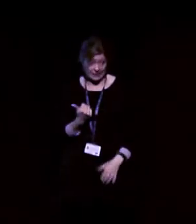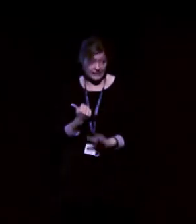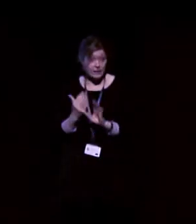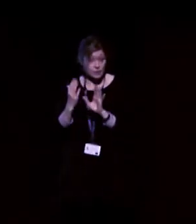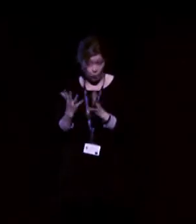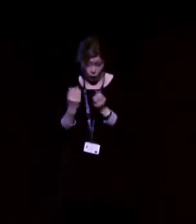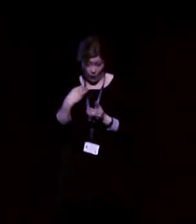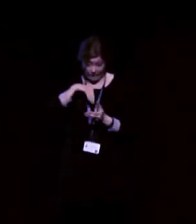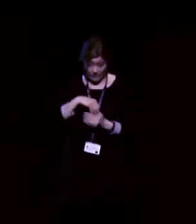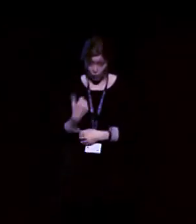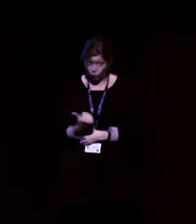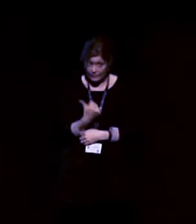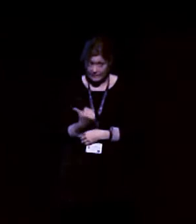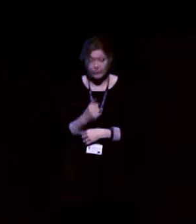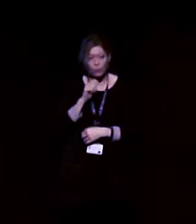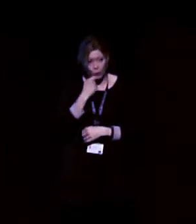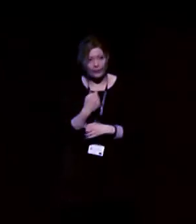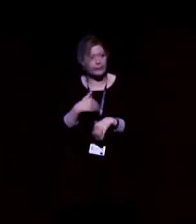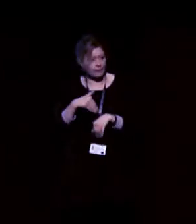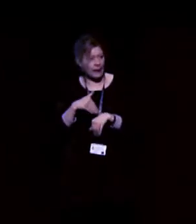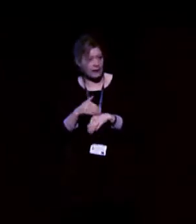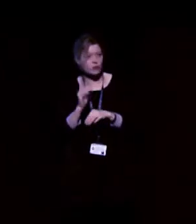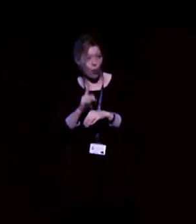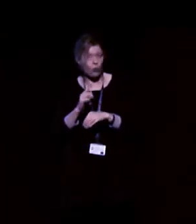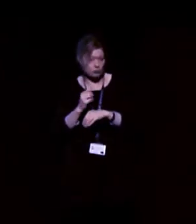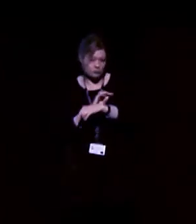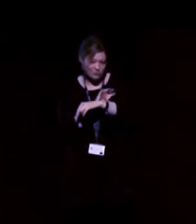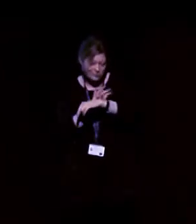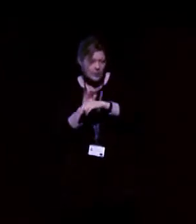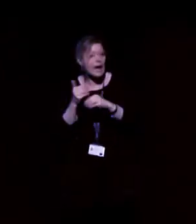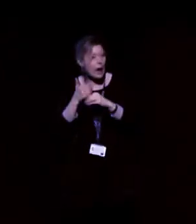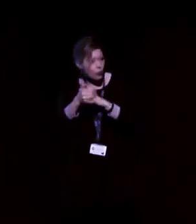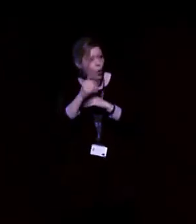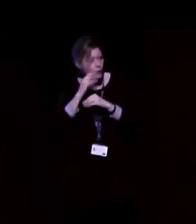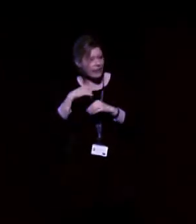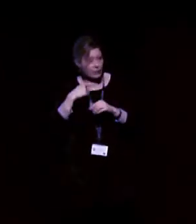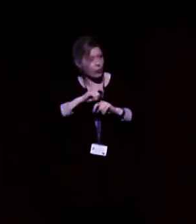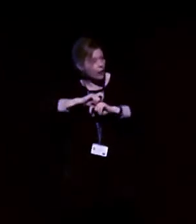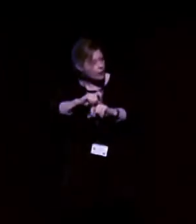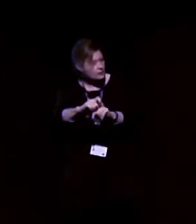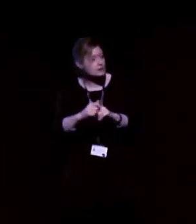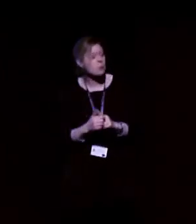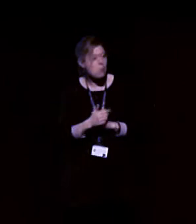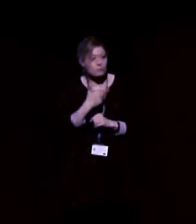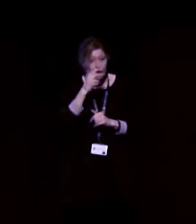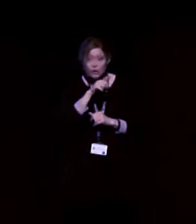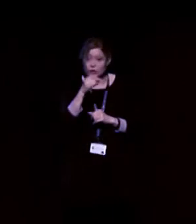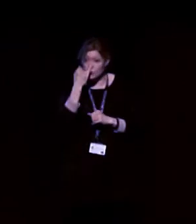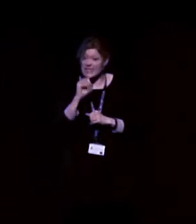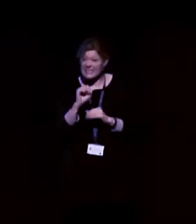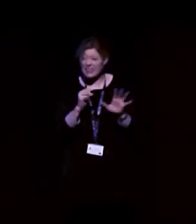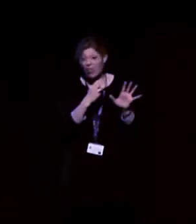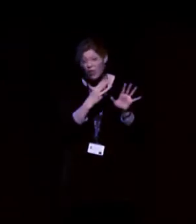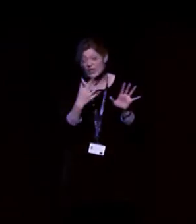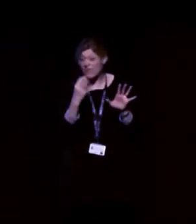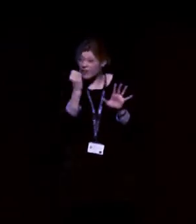cell survivability. And between the ages of 60 and 75 years old, about 30 to 35% of people start to lose